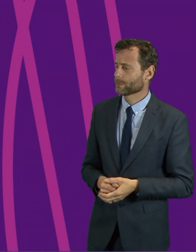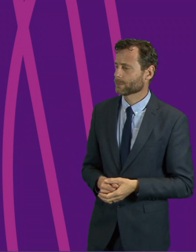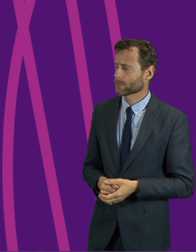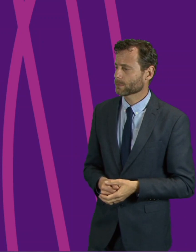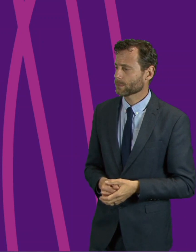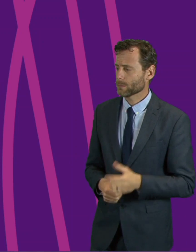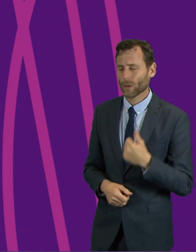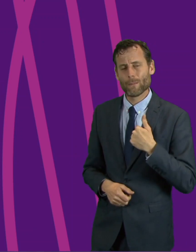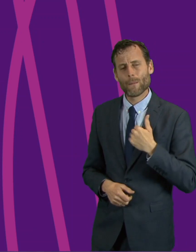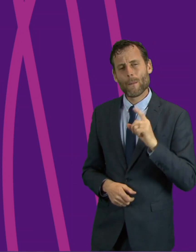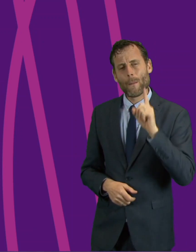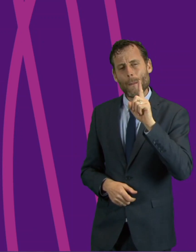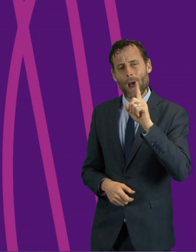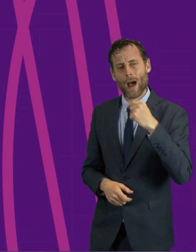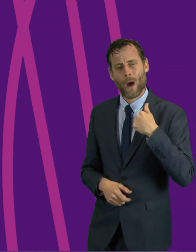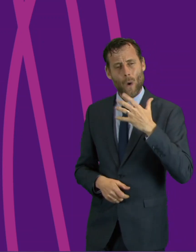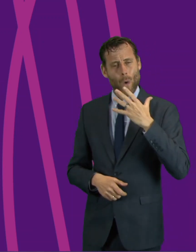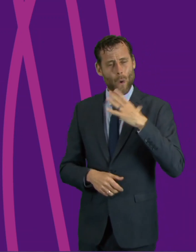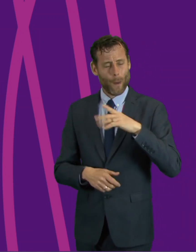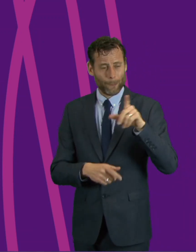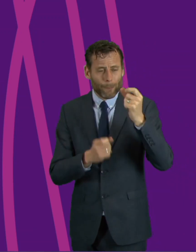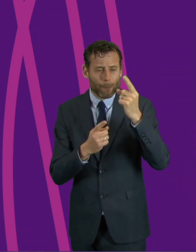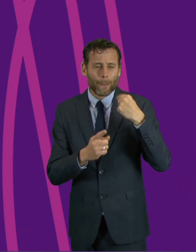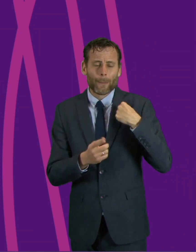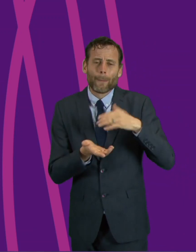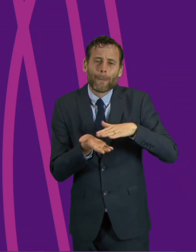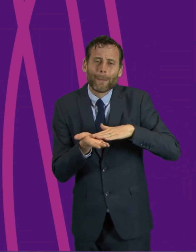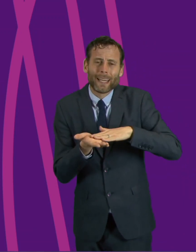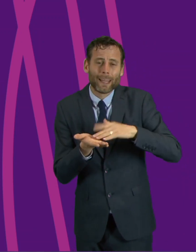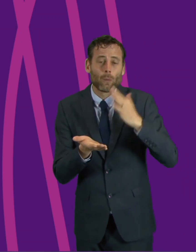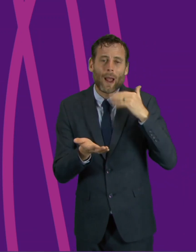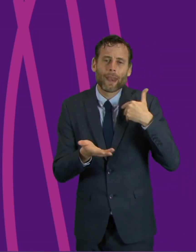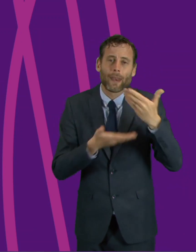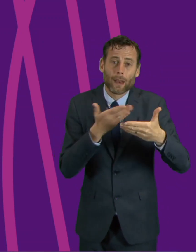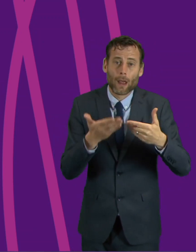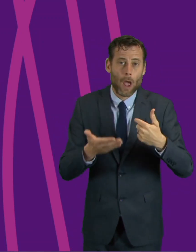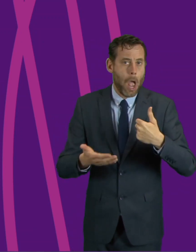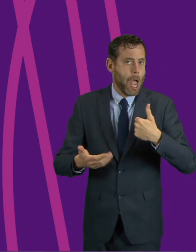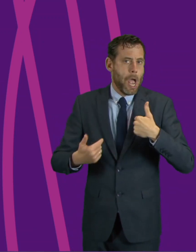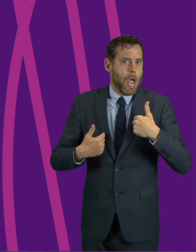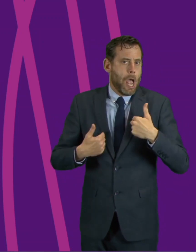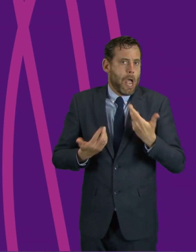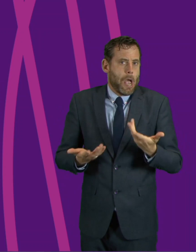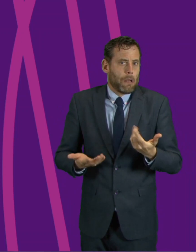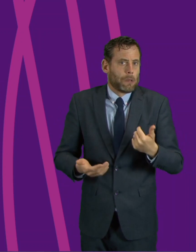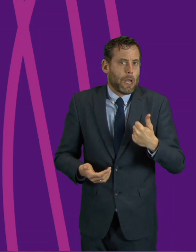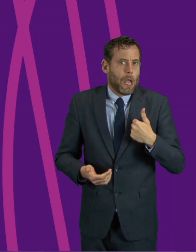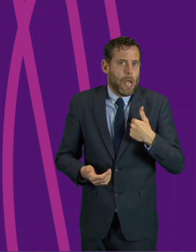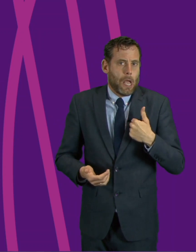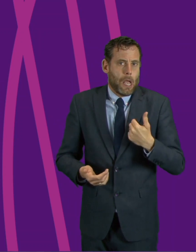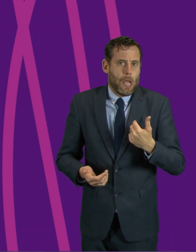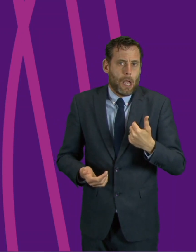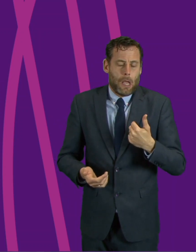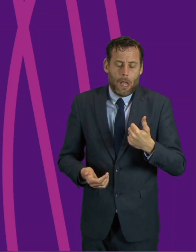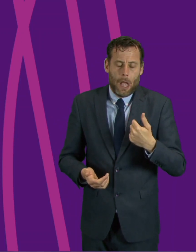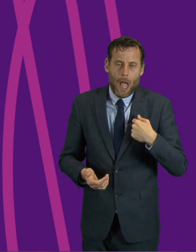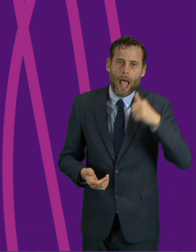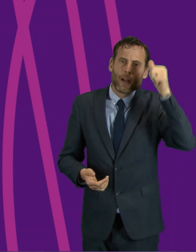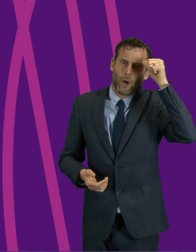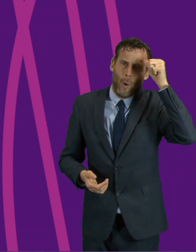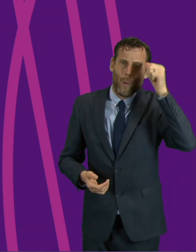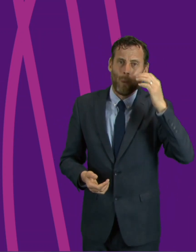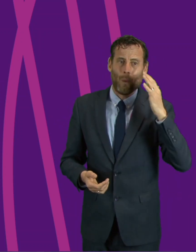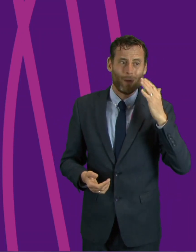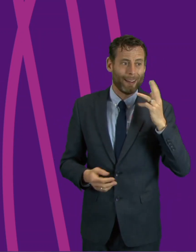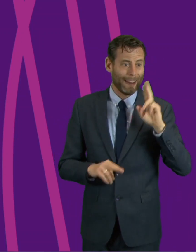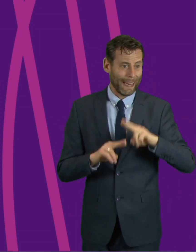in the way it's intended. I really don't need people to tell me about the unintended consequences of all of